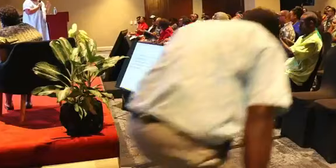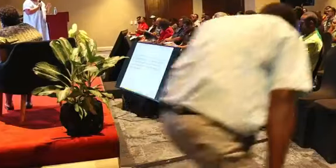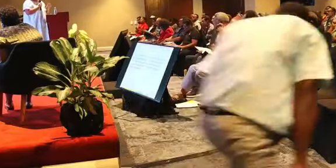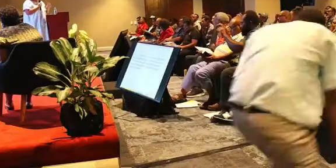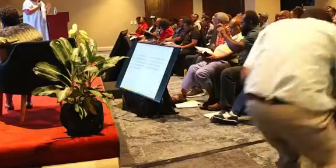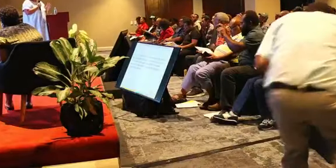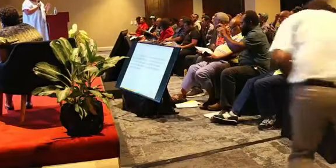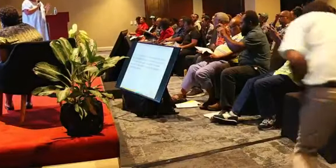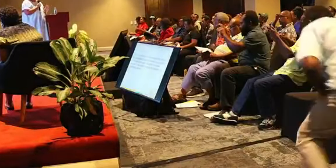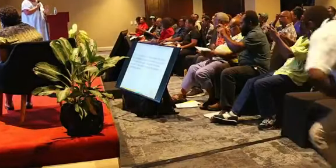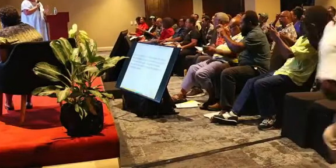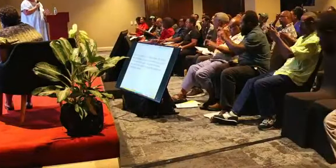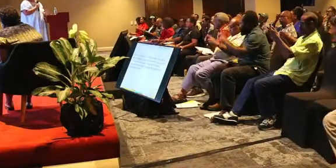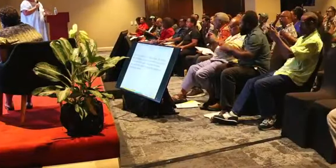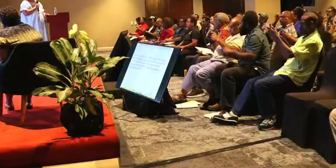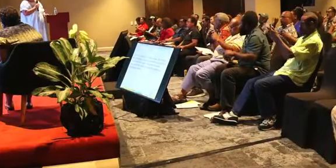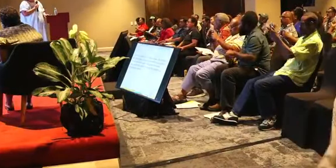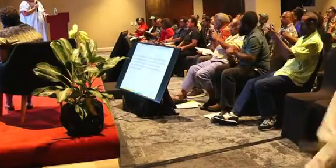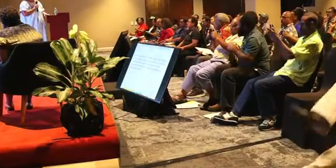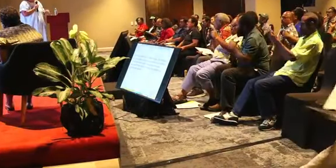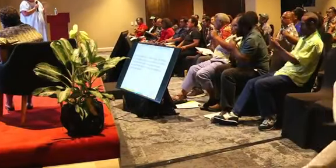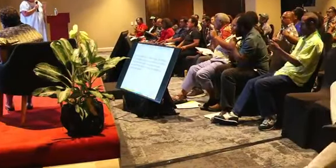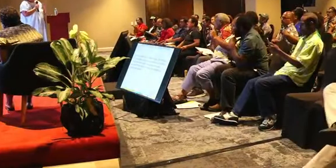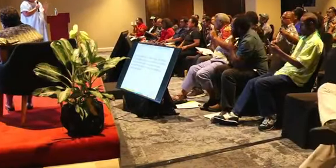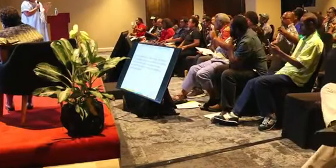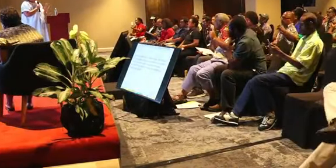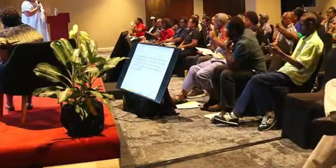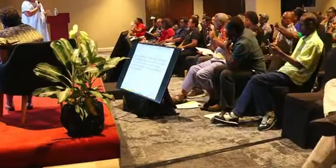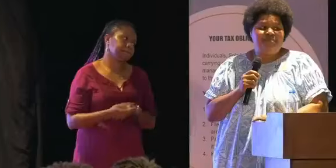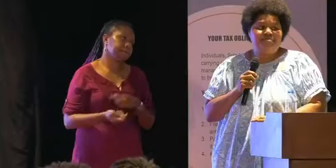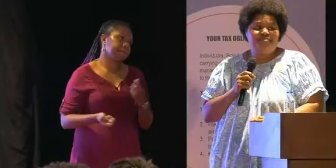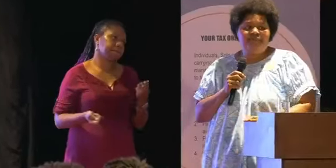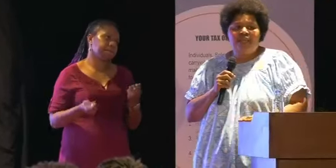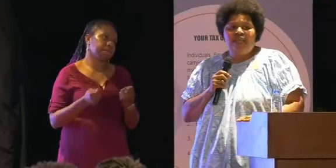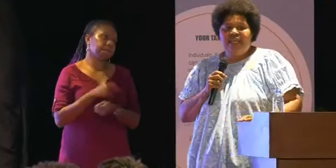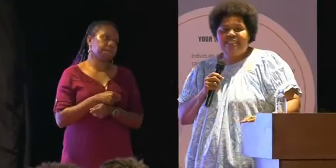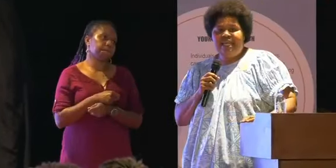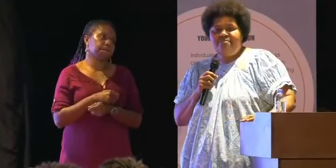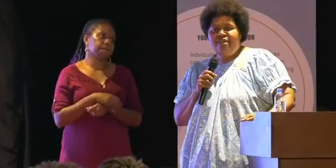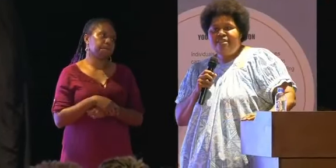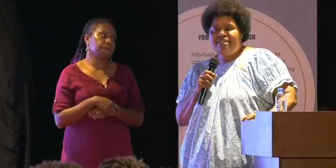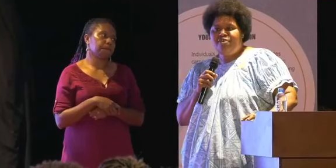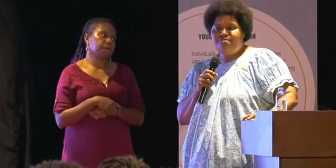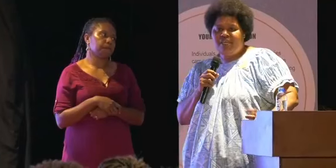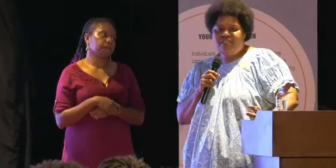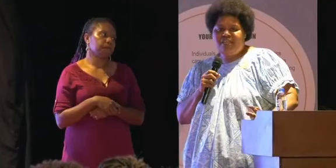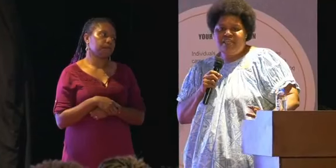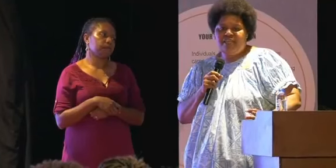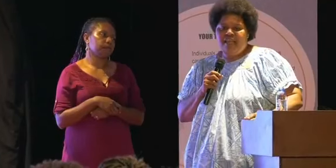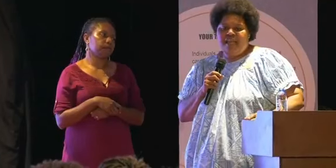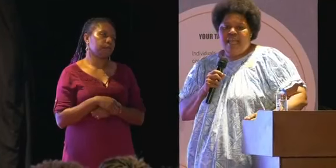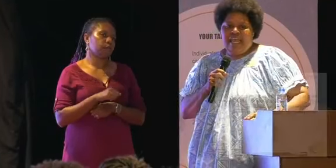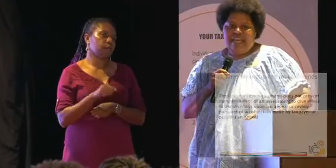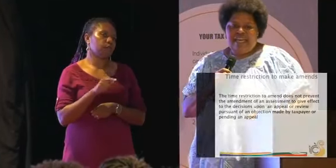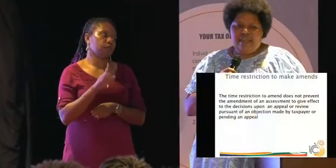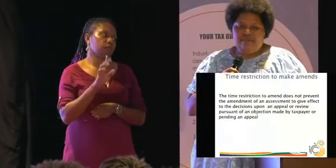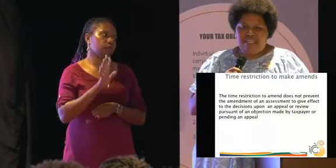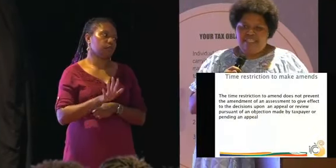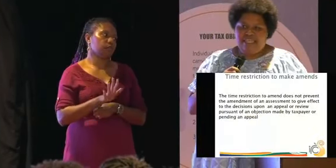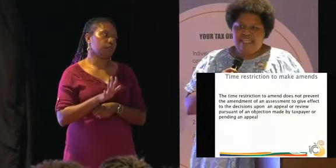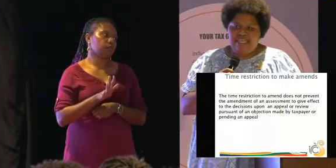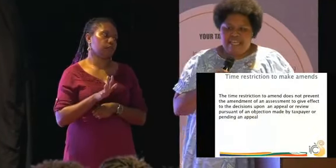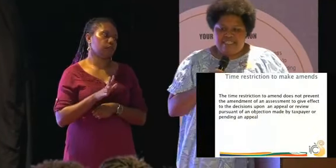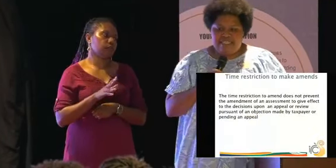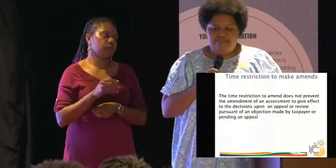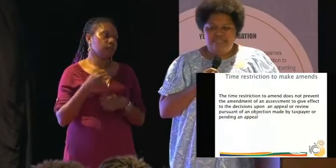the time restriction for amendments does not prevent. Let's say if there is an objection and then they